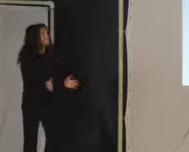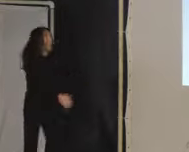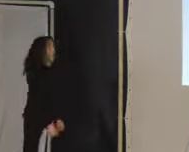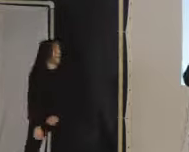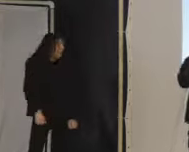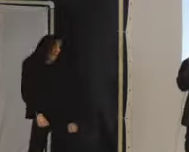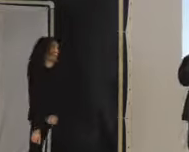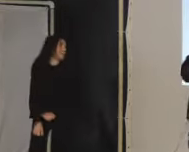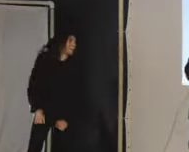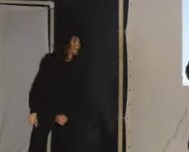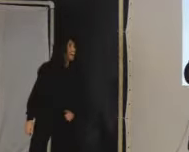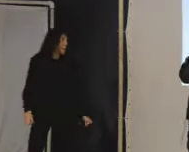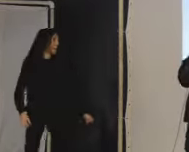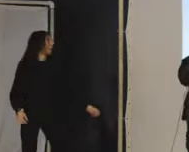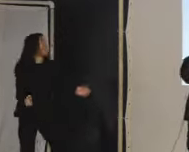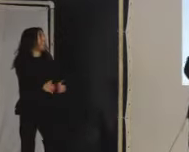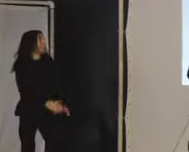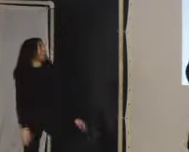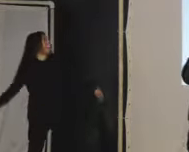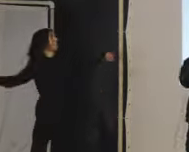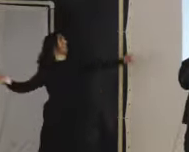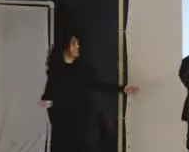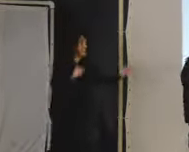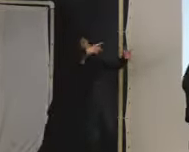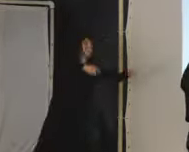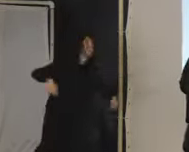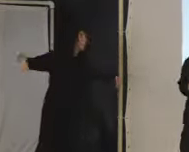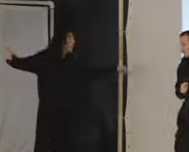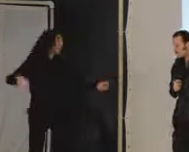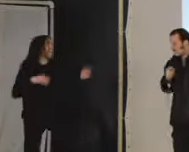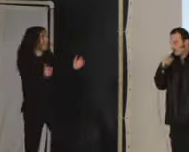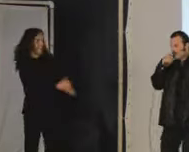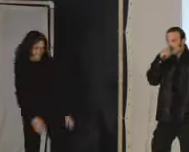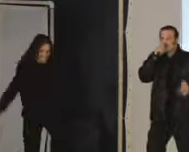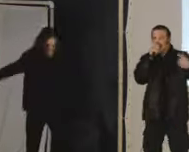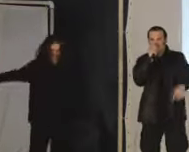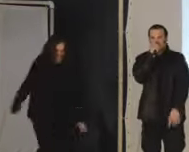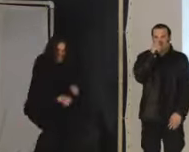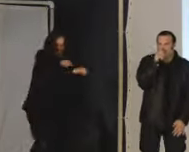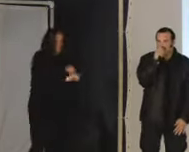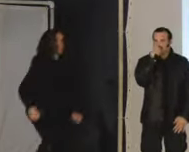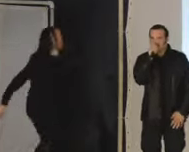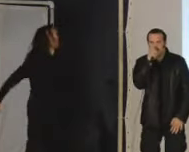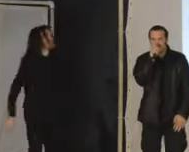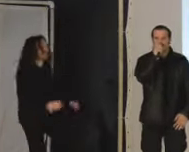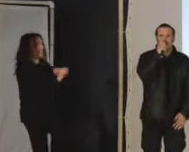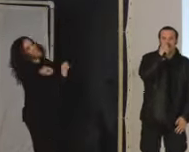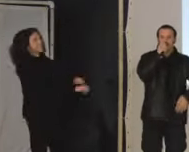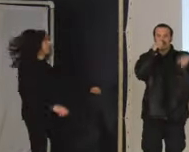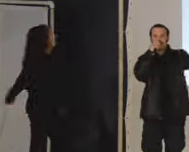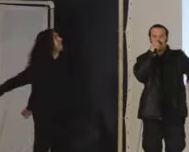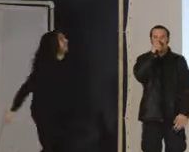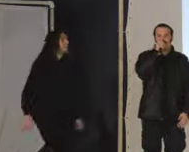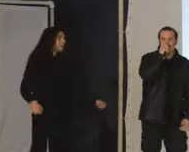As I was saying, let me tell you about some more types of people in this world. There are nerds and smarty pants, nerds and